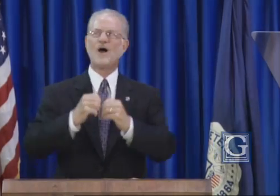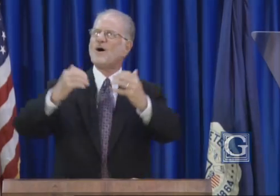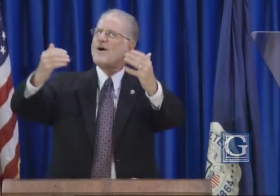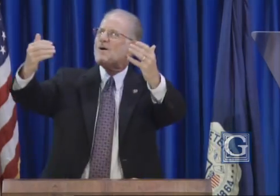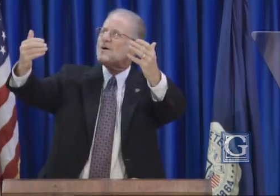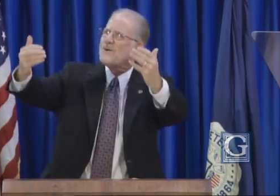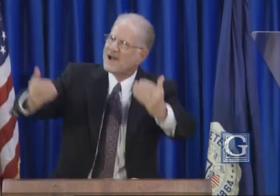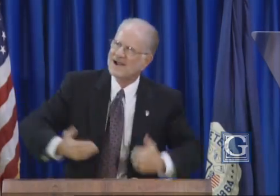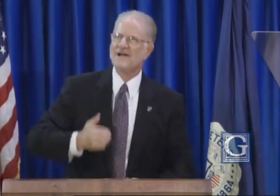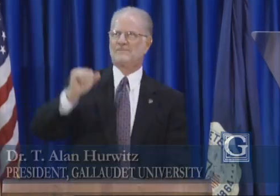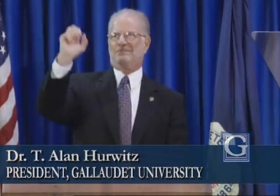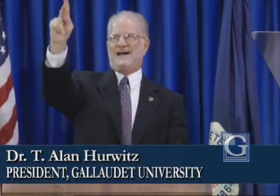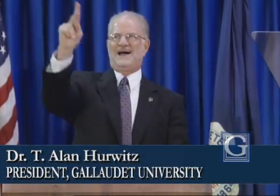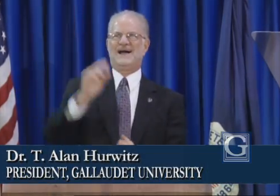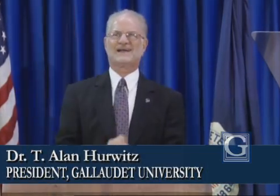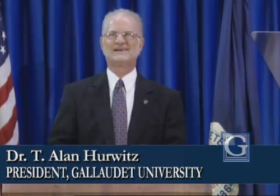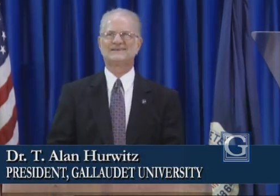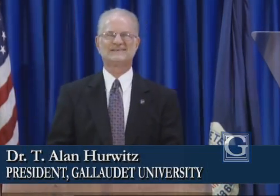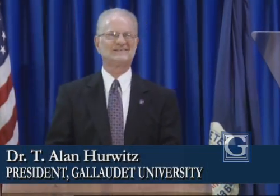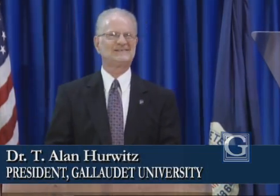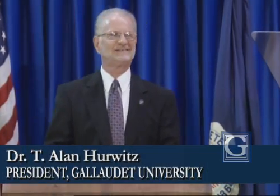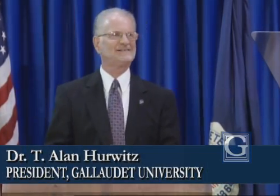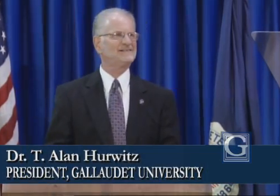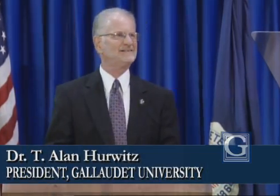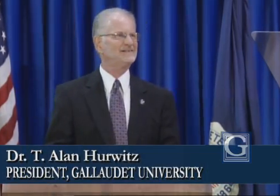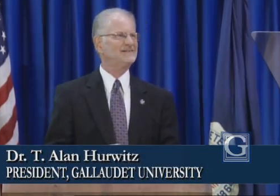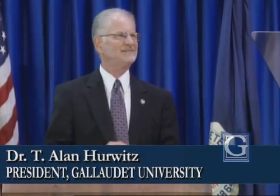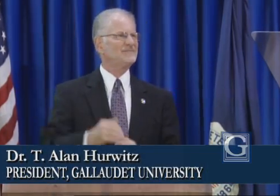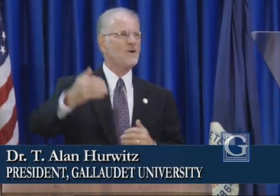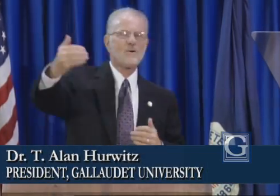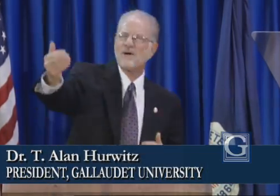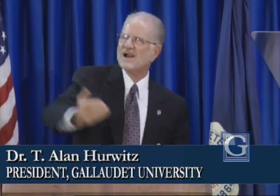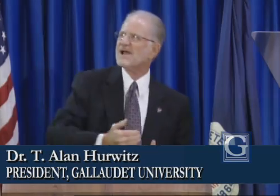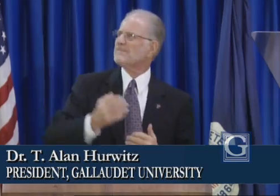If everyone's ready, I'd like to welcome you all back.